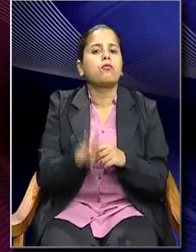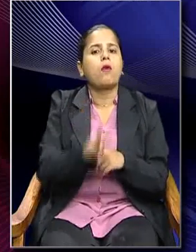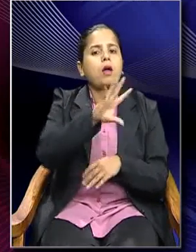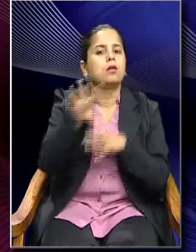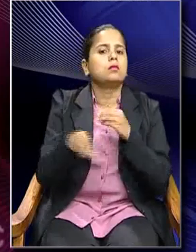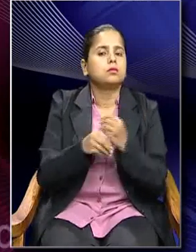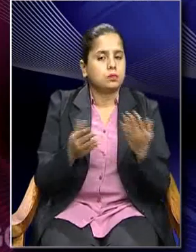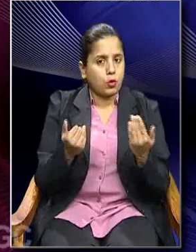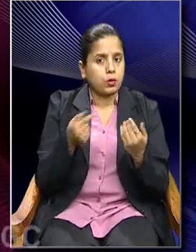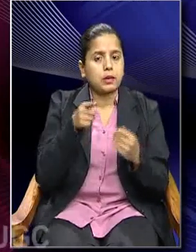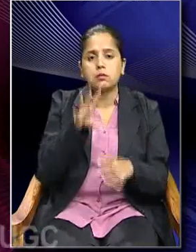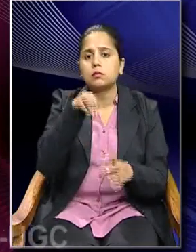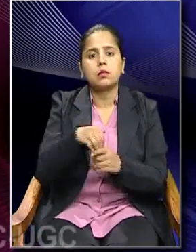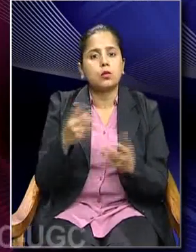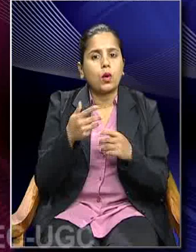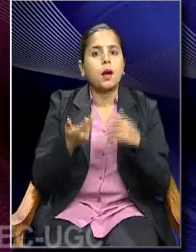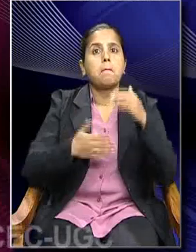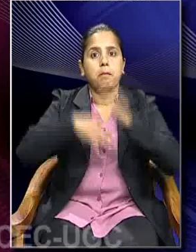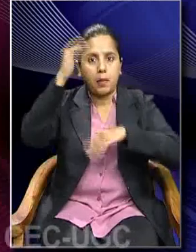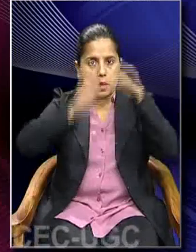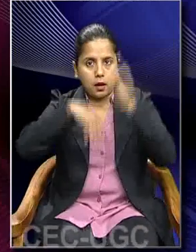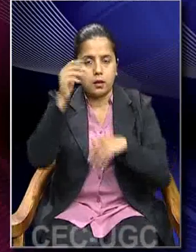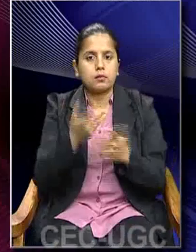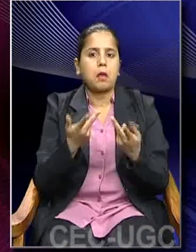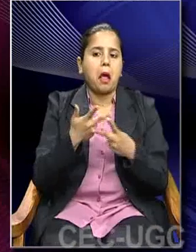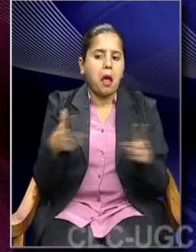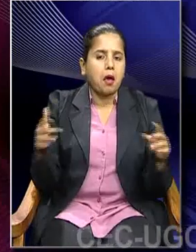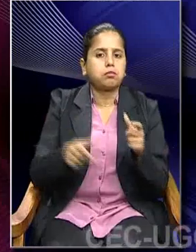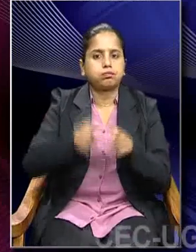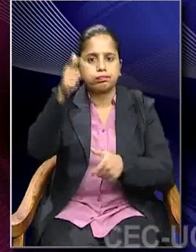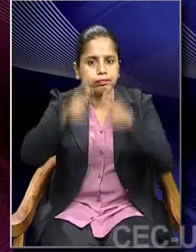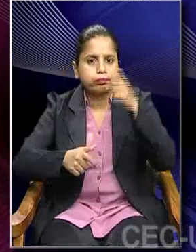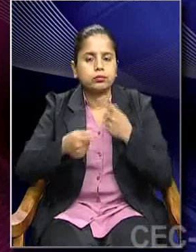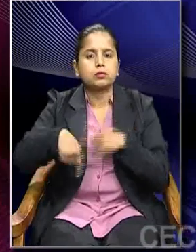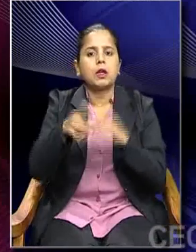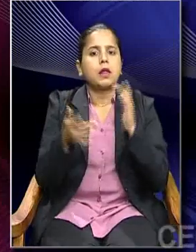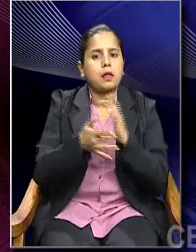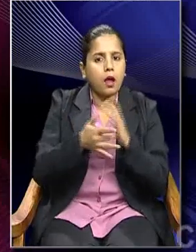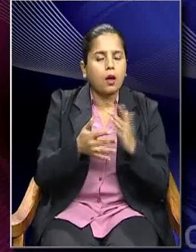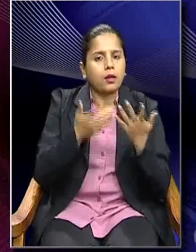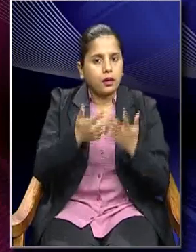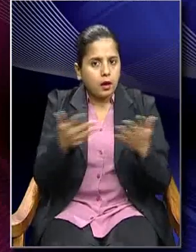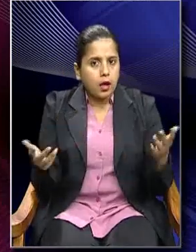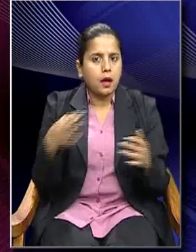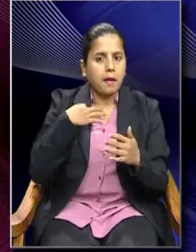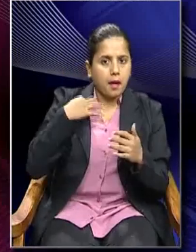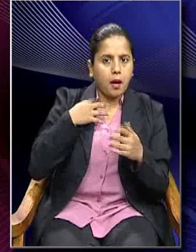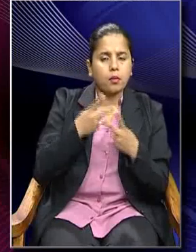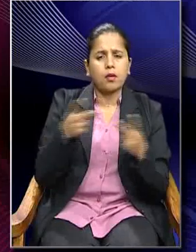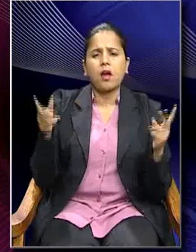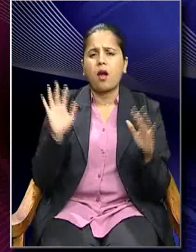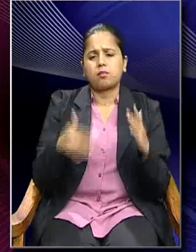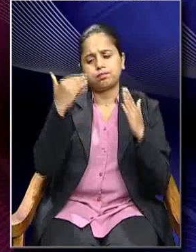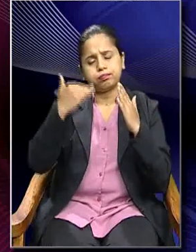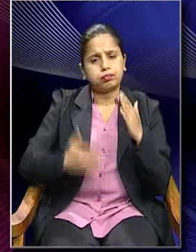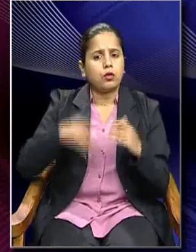this include? This would include the building, the infrastructural, technological gadgets, clothing. It's a wide list: